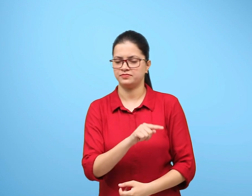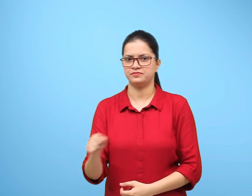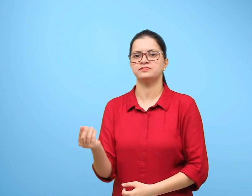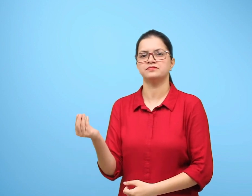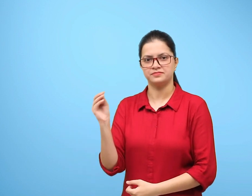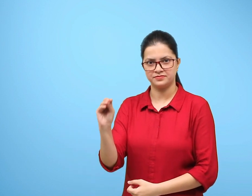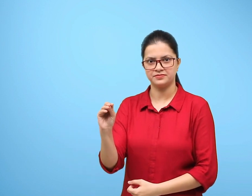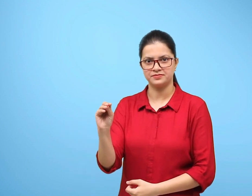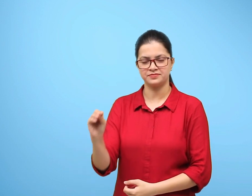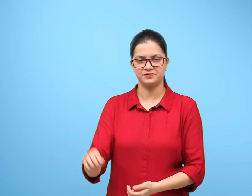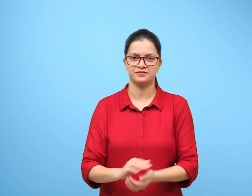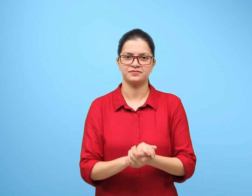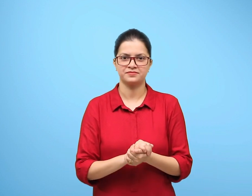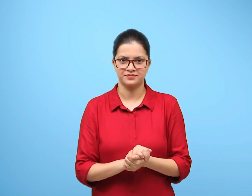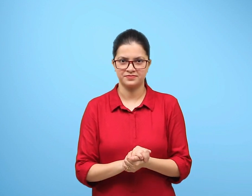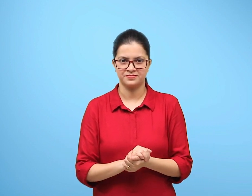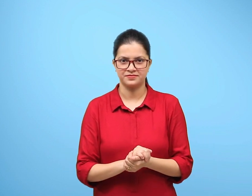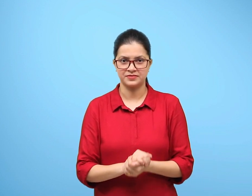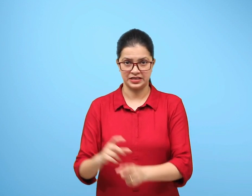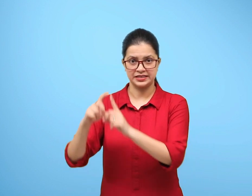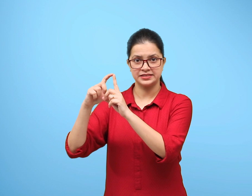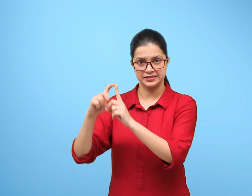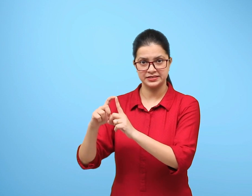blank joint. D.